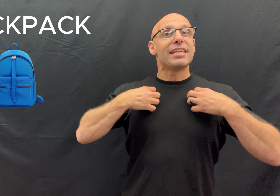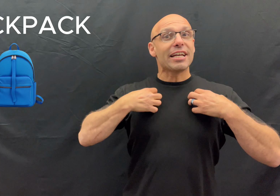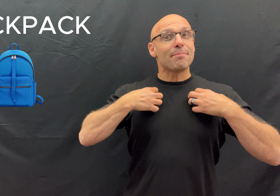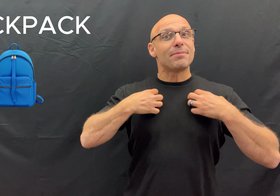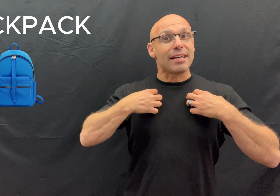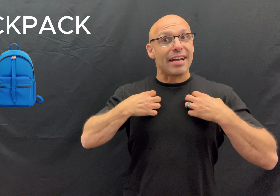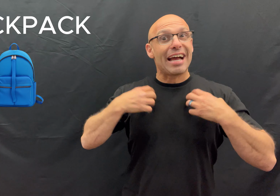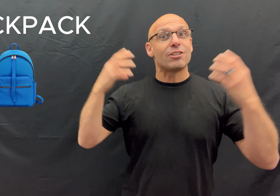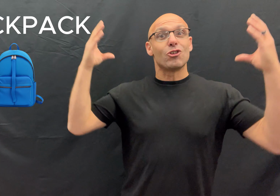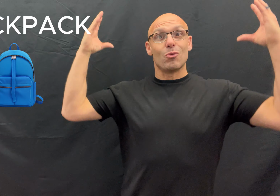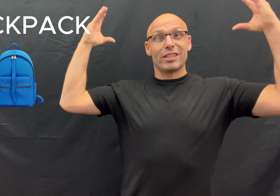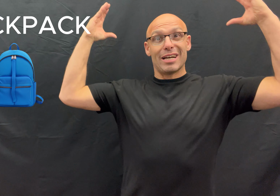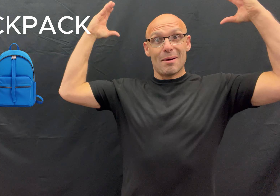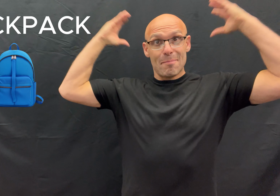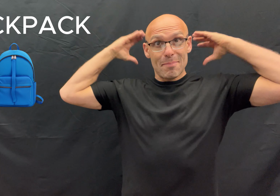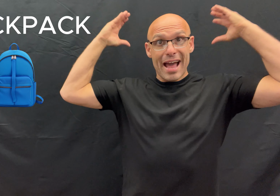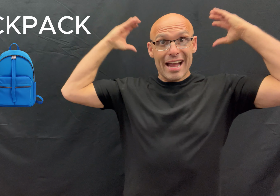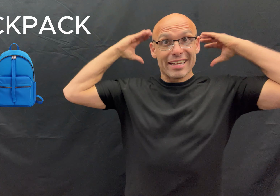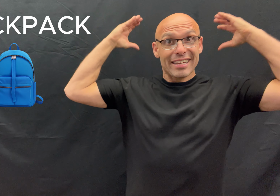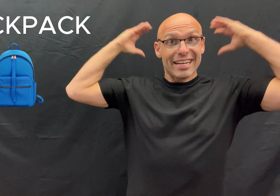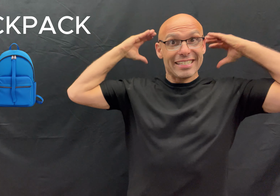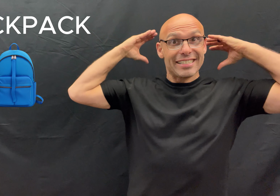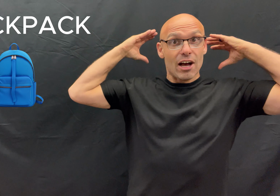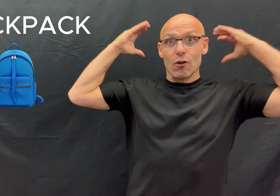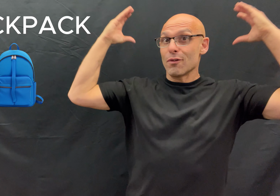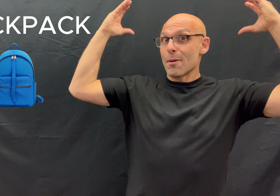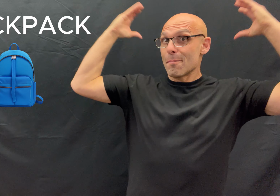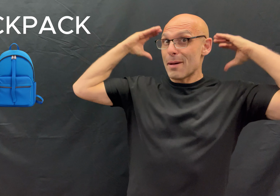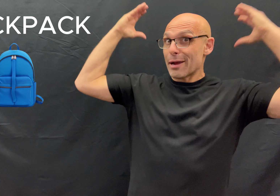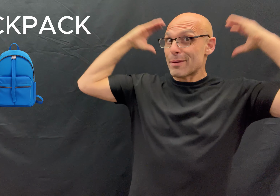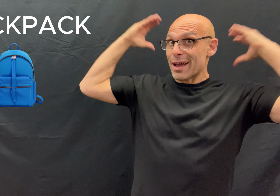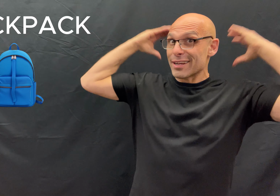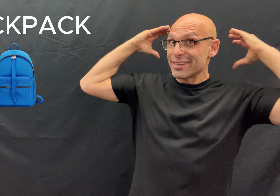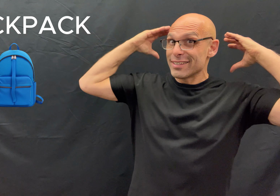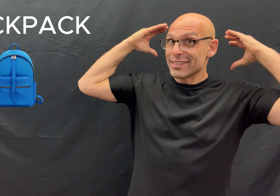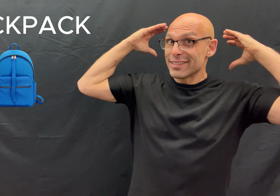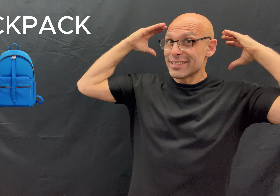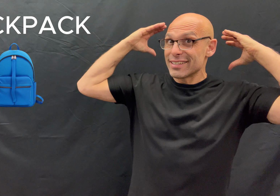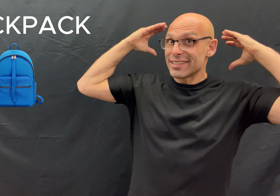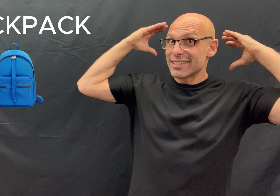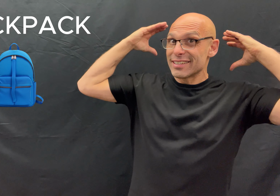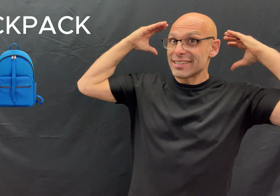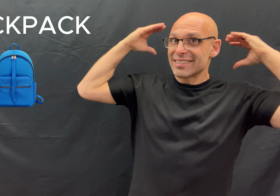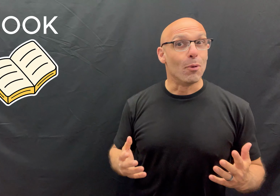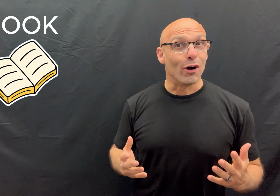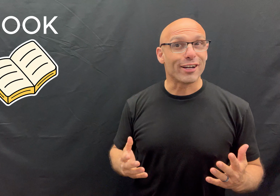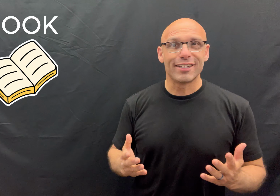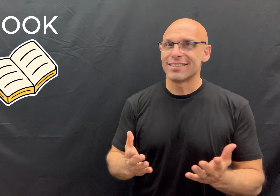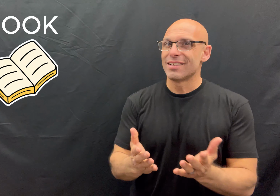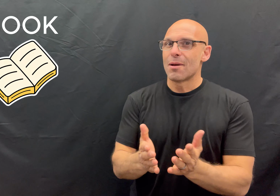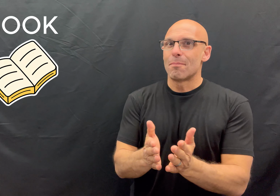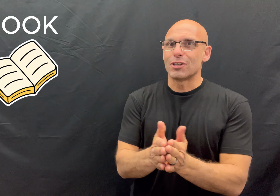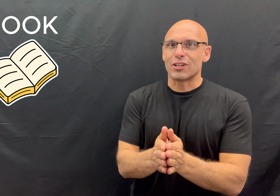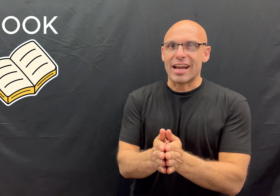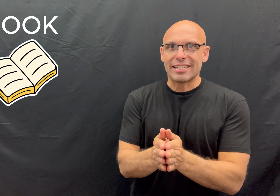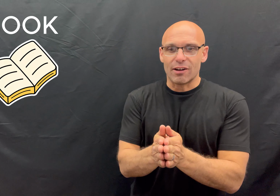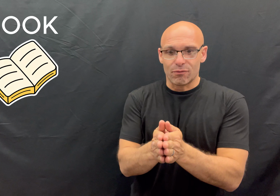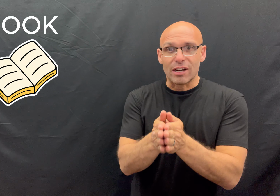second sign has to do with the pack itself, backpack. Book. Put your hands out in front of